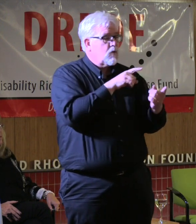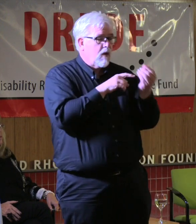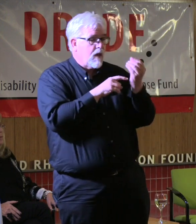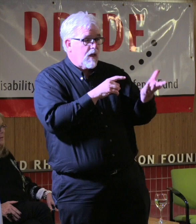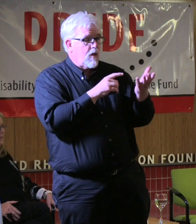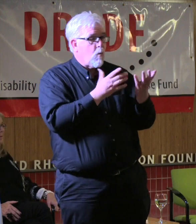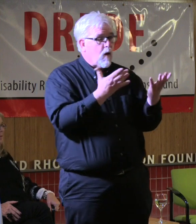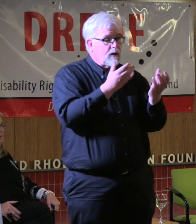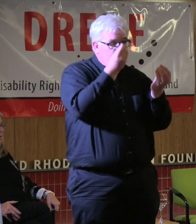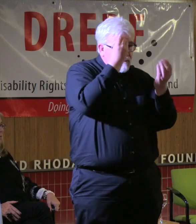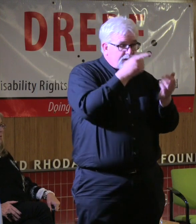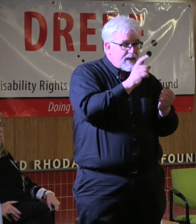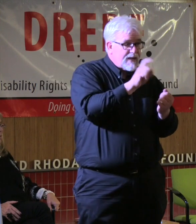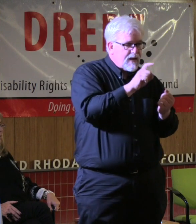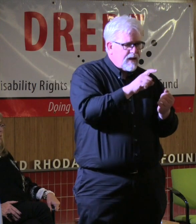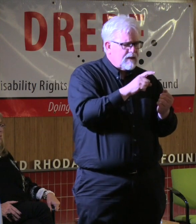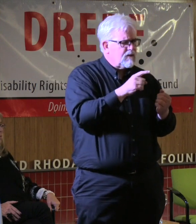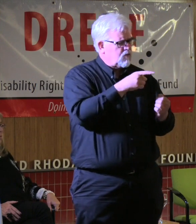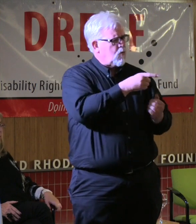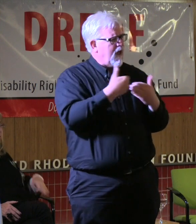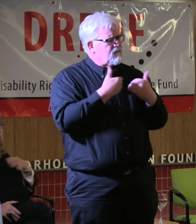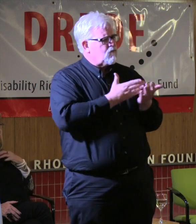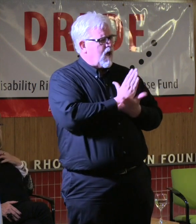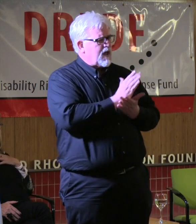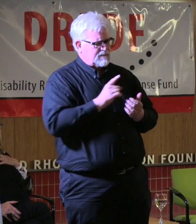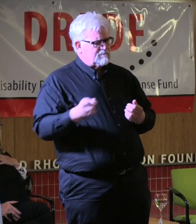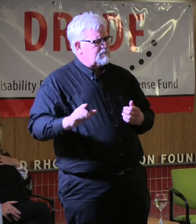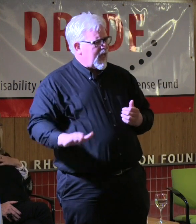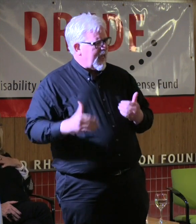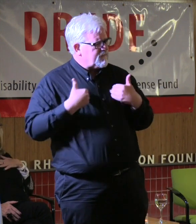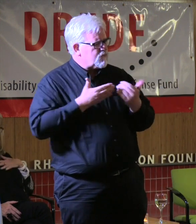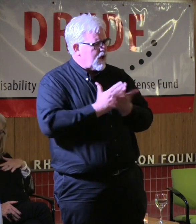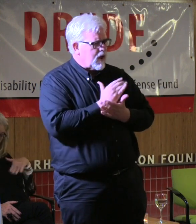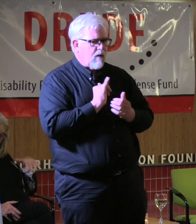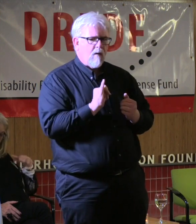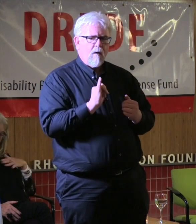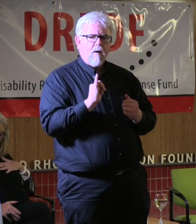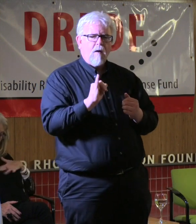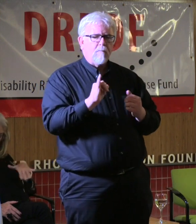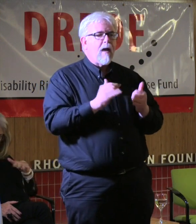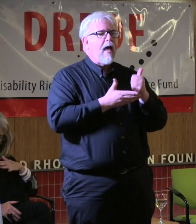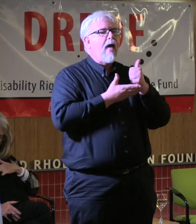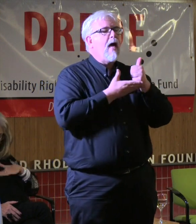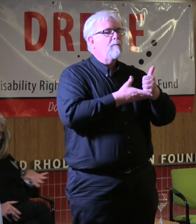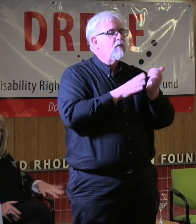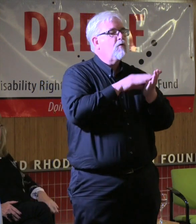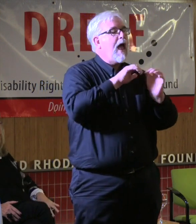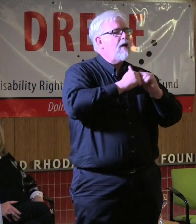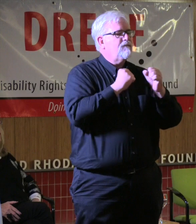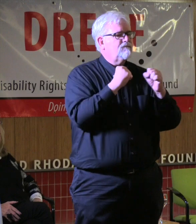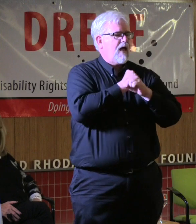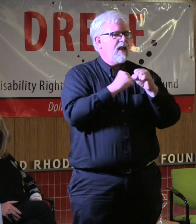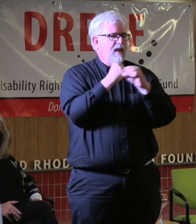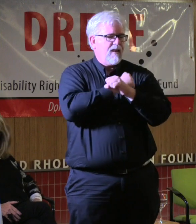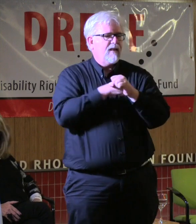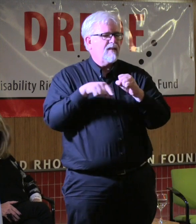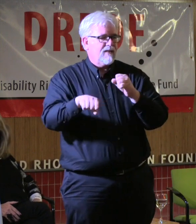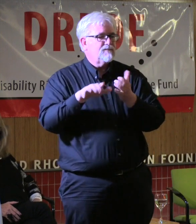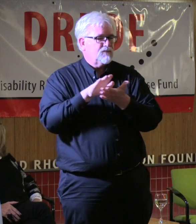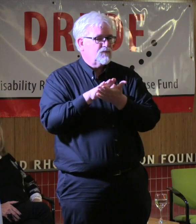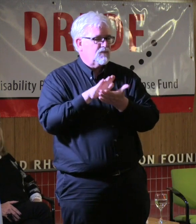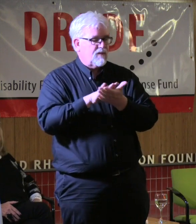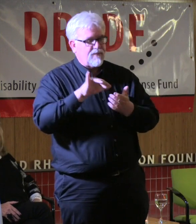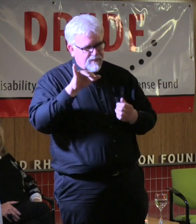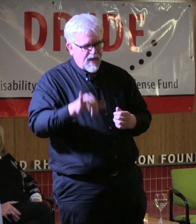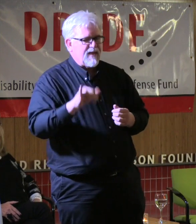knowledge they need, their rights, but also to help them exercise those rights in the schools. And